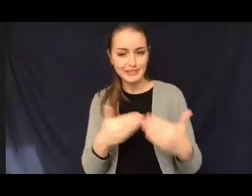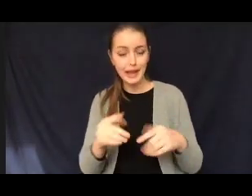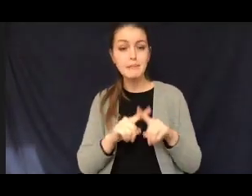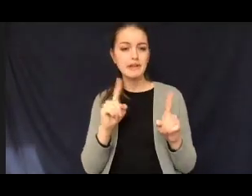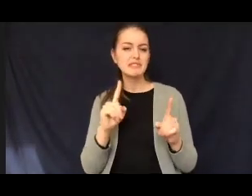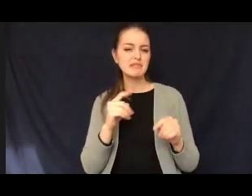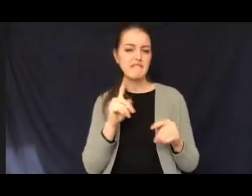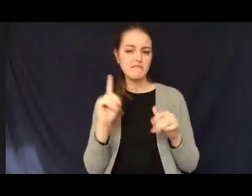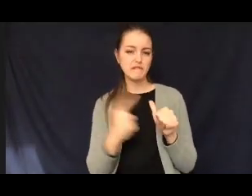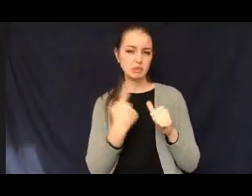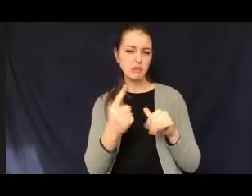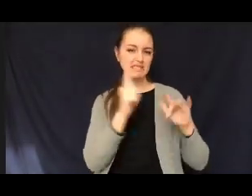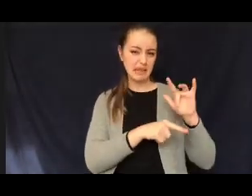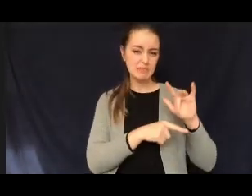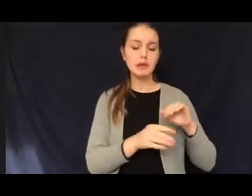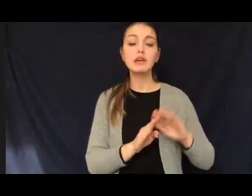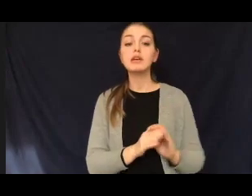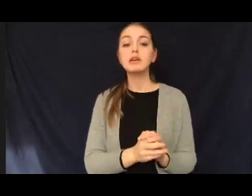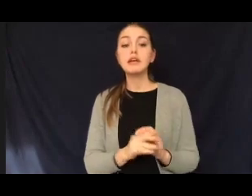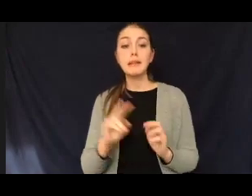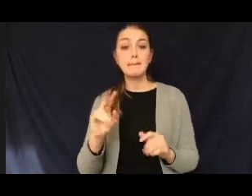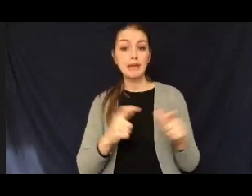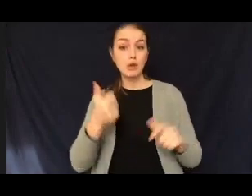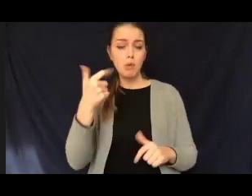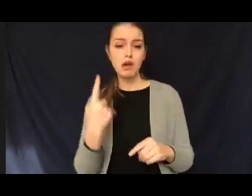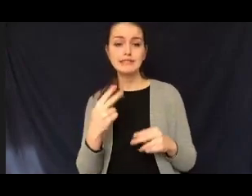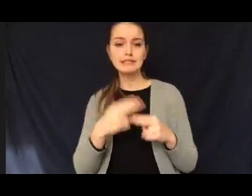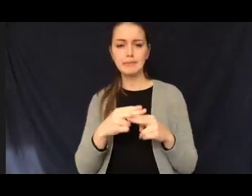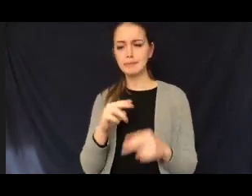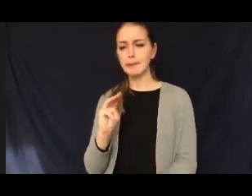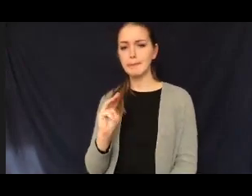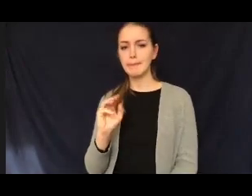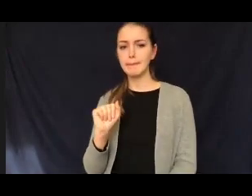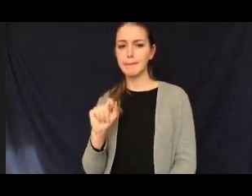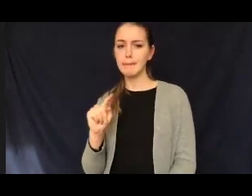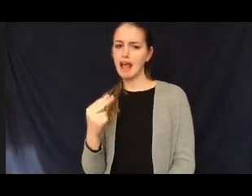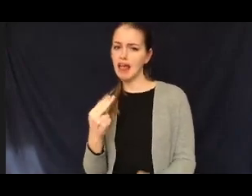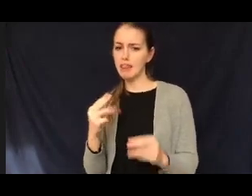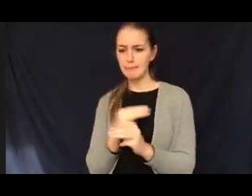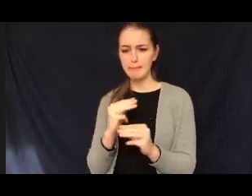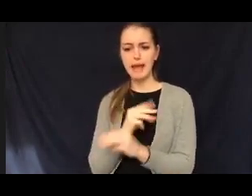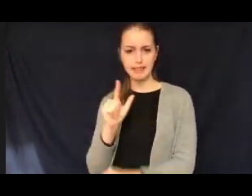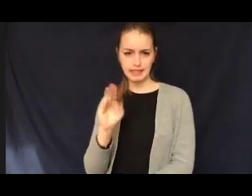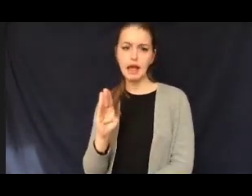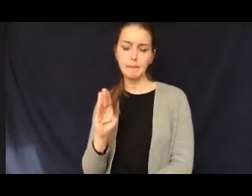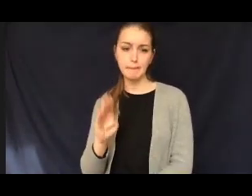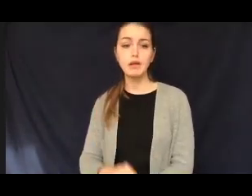show you the bigger room here. So this is our math lab, what we call our math lab. So come on in here. Usually there's math books